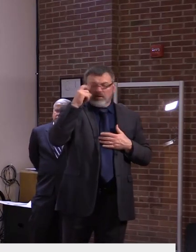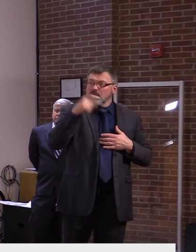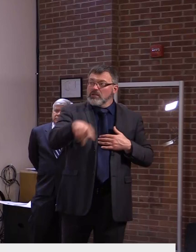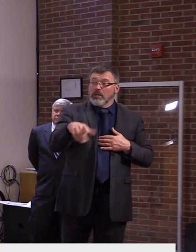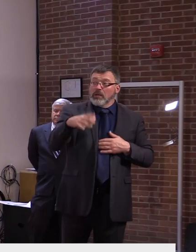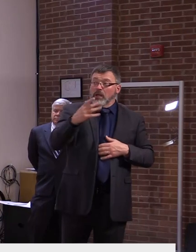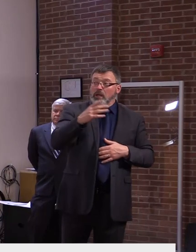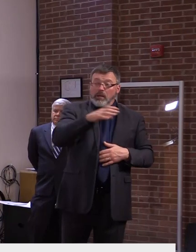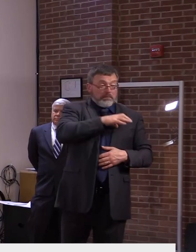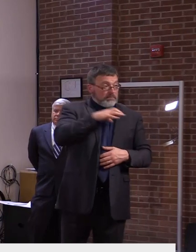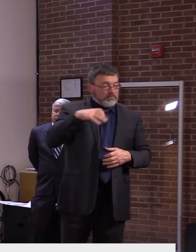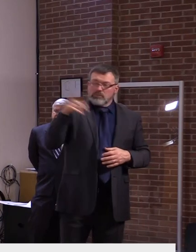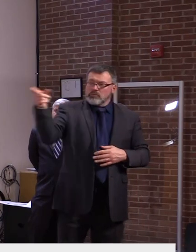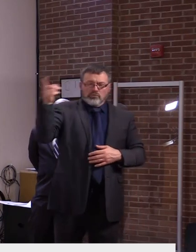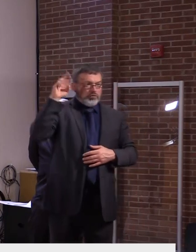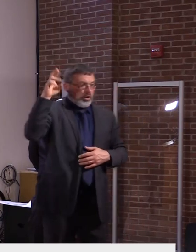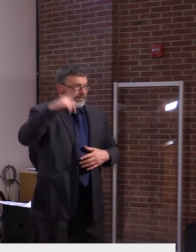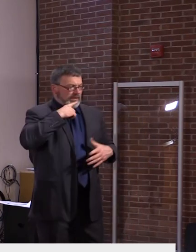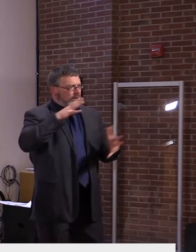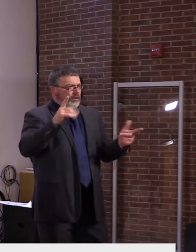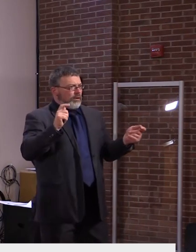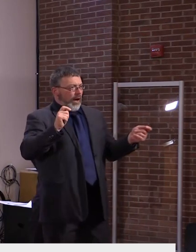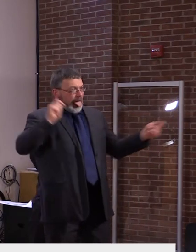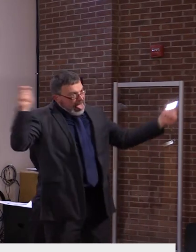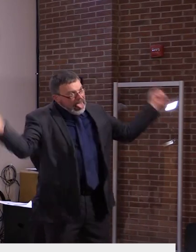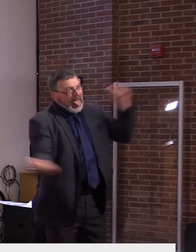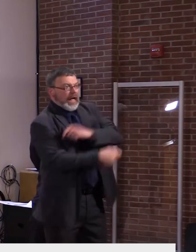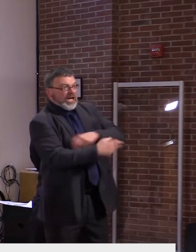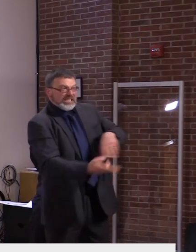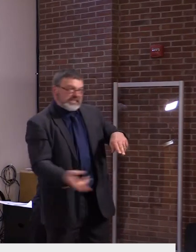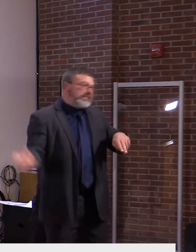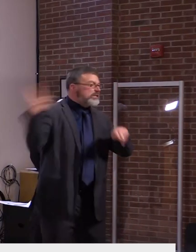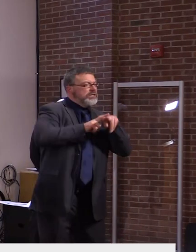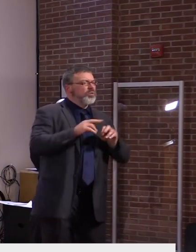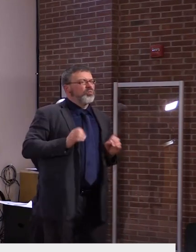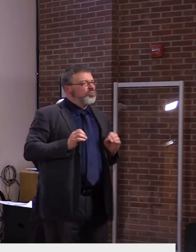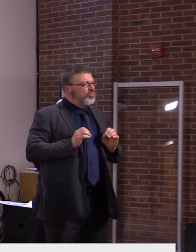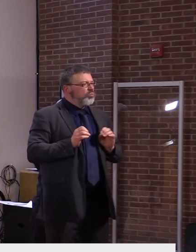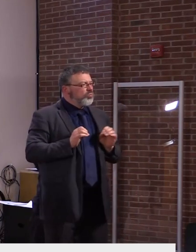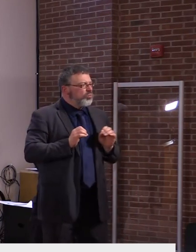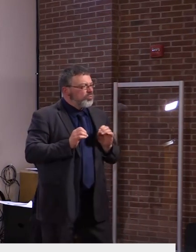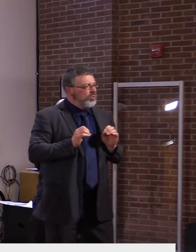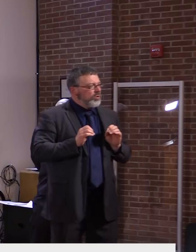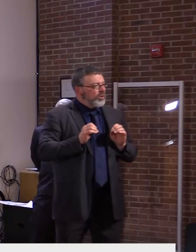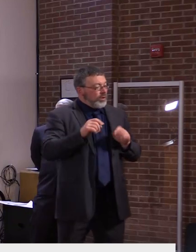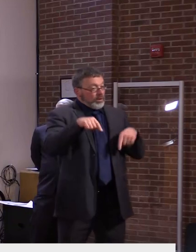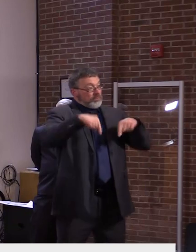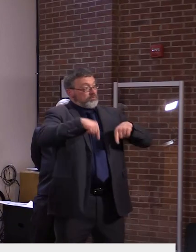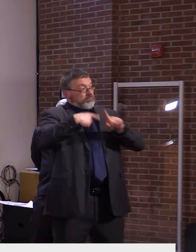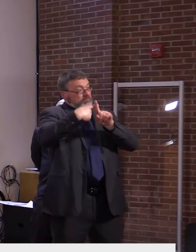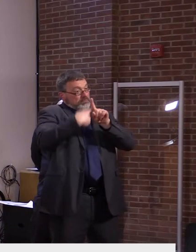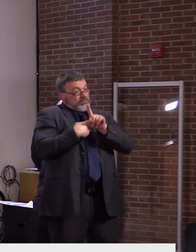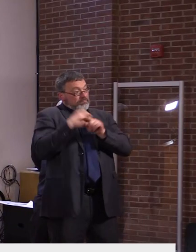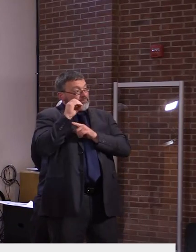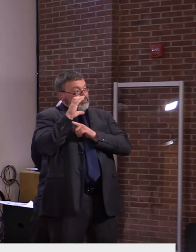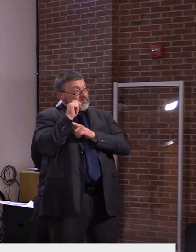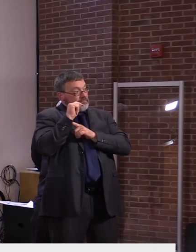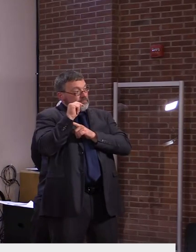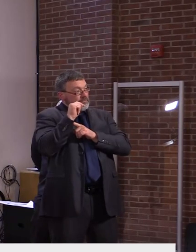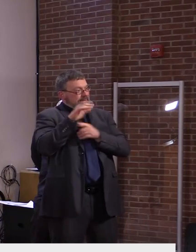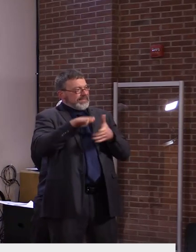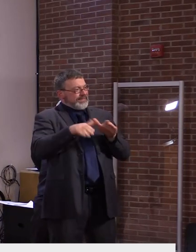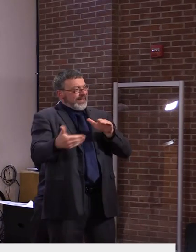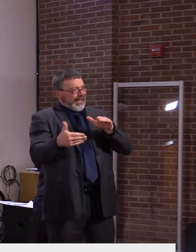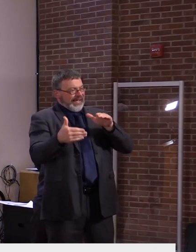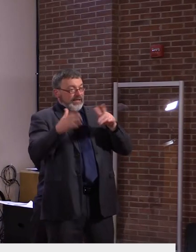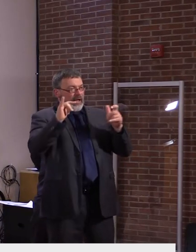And our deaths for the month of October are currently significantly below that of September,